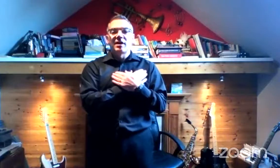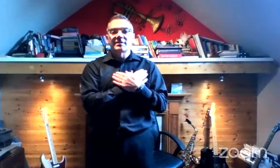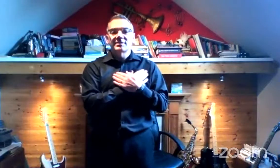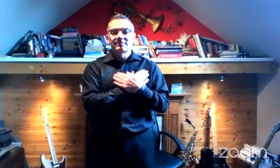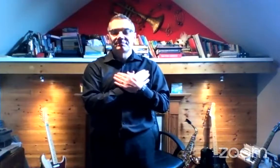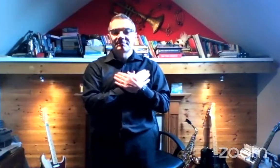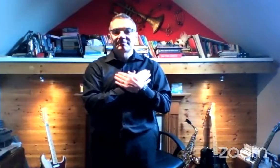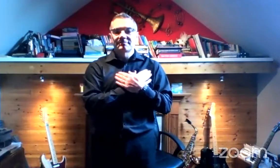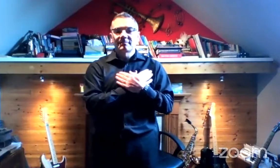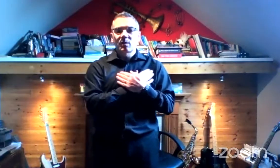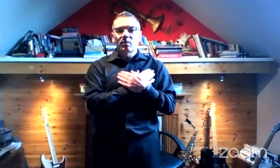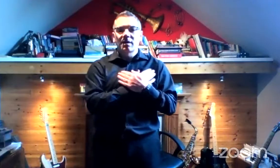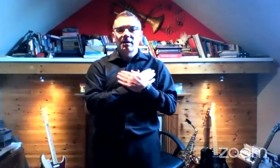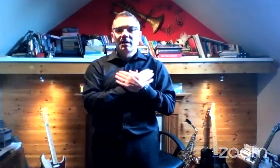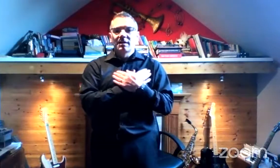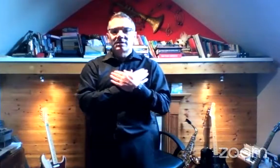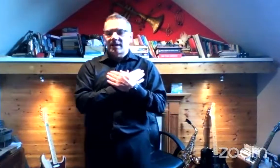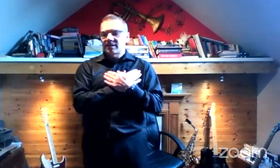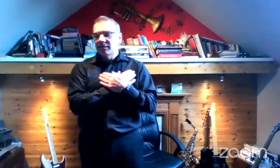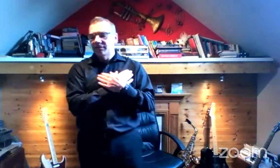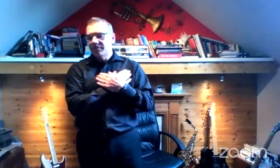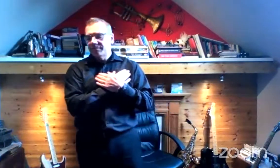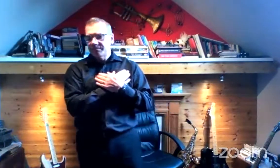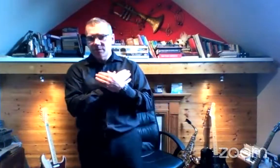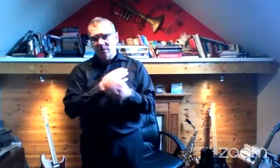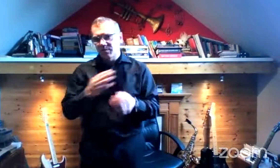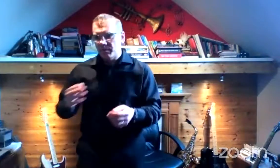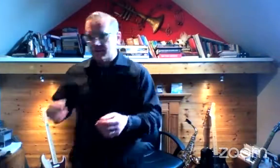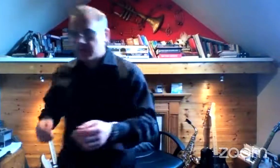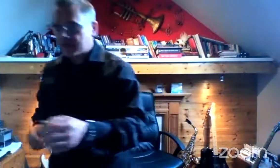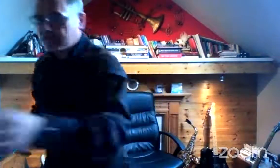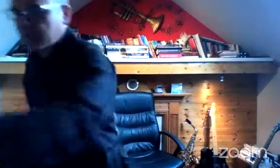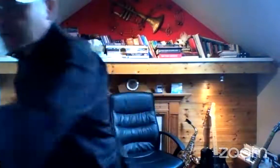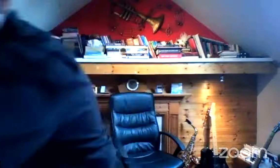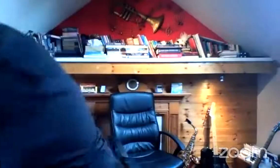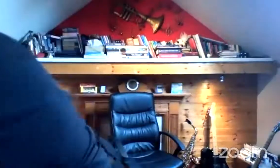cross your heart. Okay, so that's love. So I'll just pop this light on.